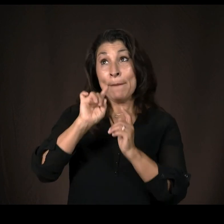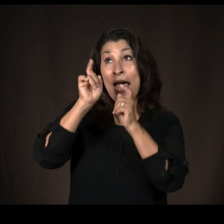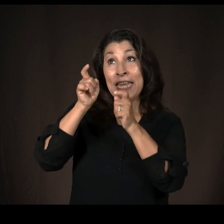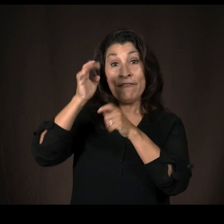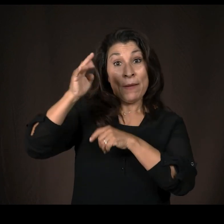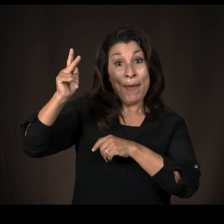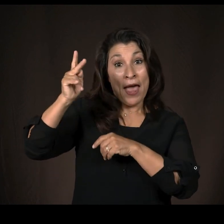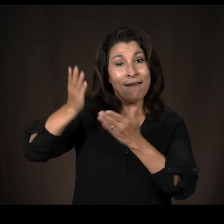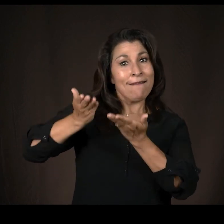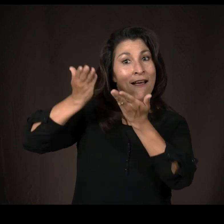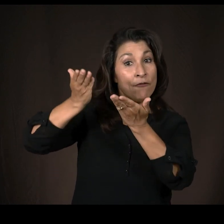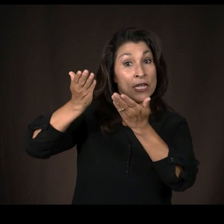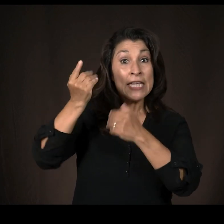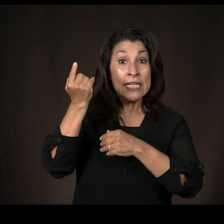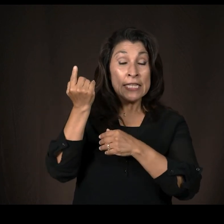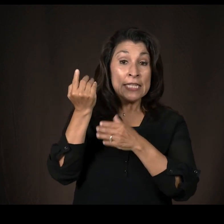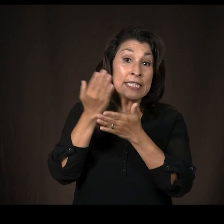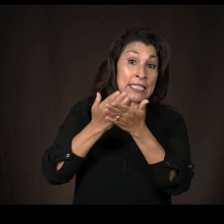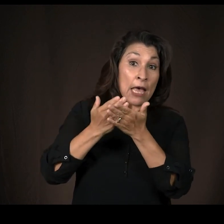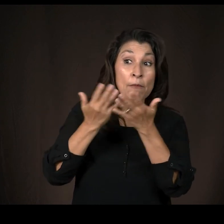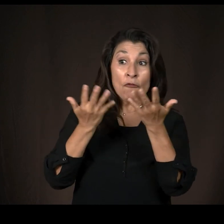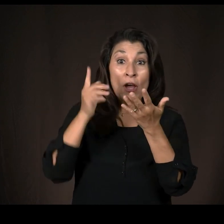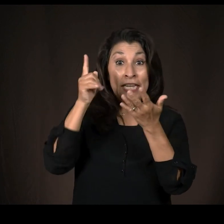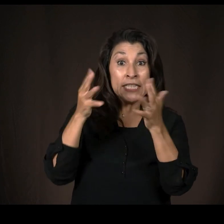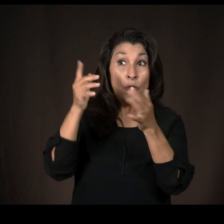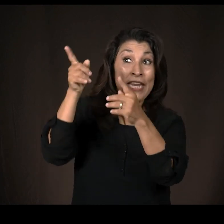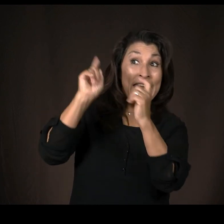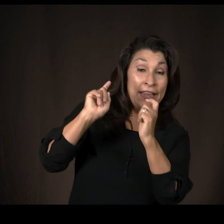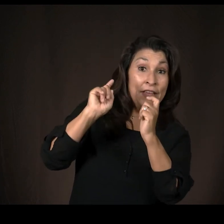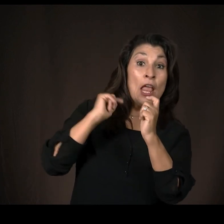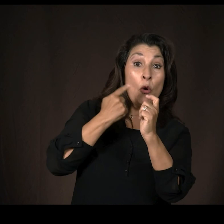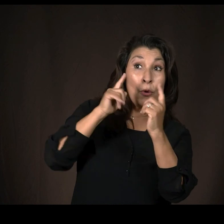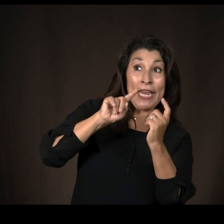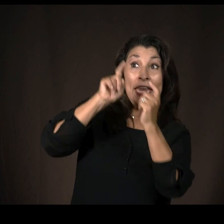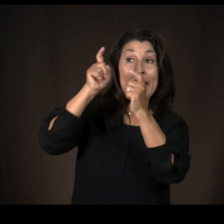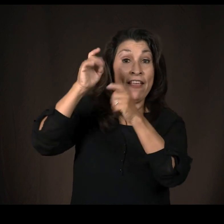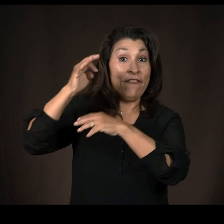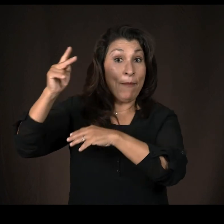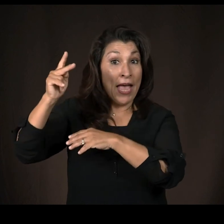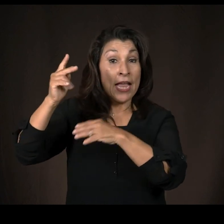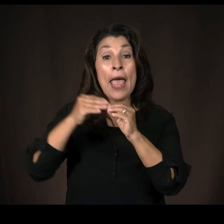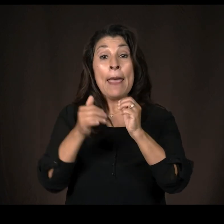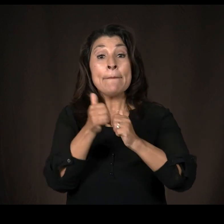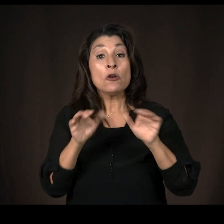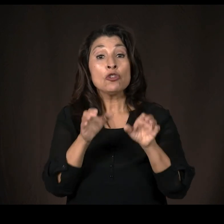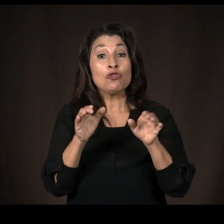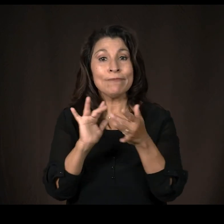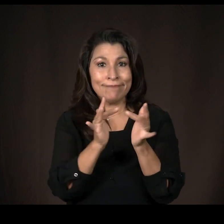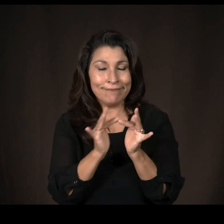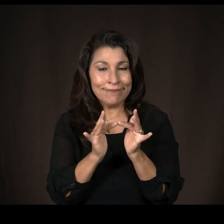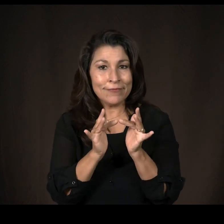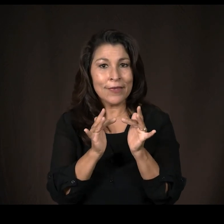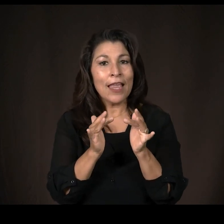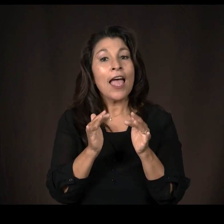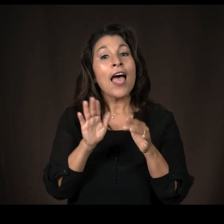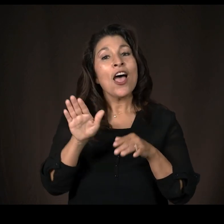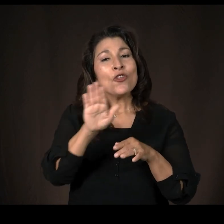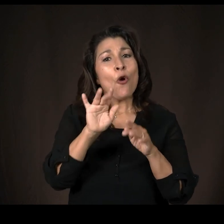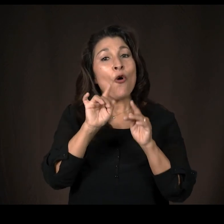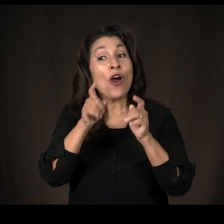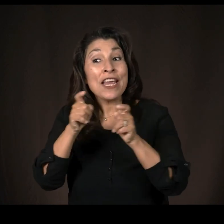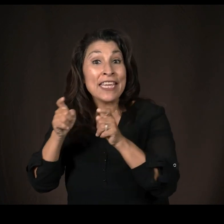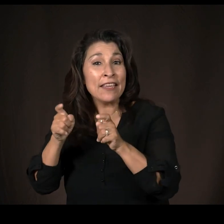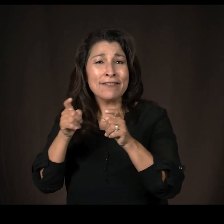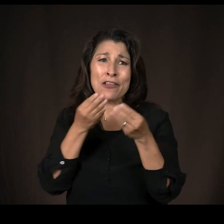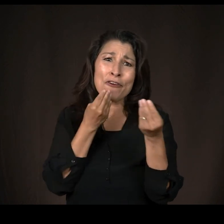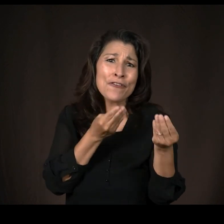back an offering. Some of what he's given to us, we give it back to him. And we do this, most of us do this online. You know, your gifts